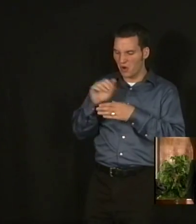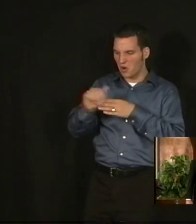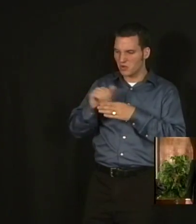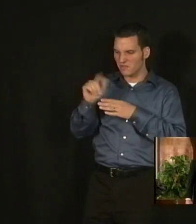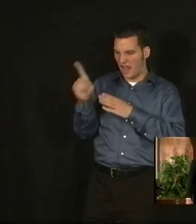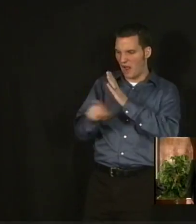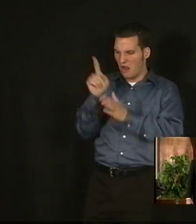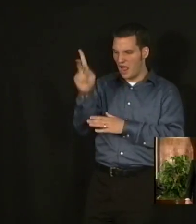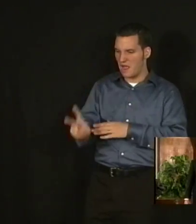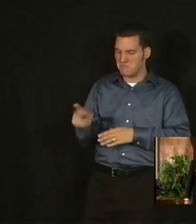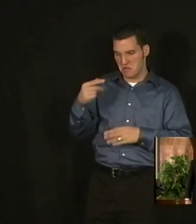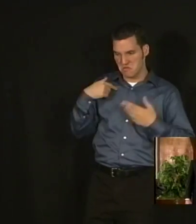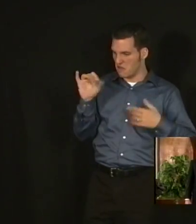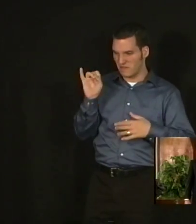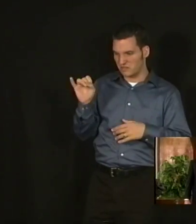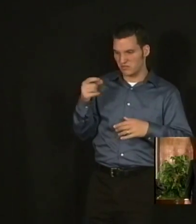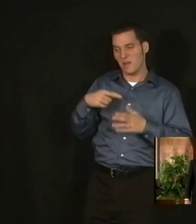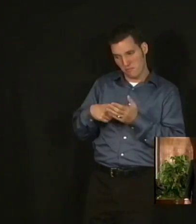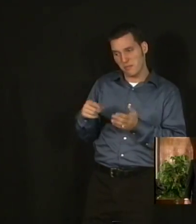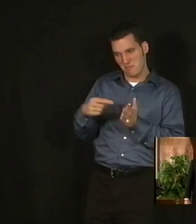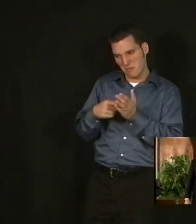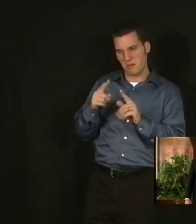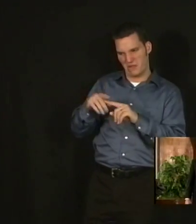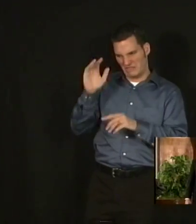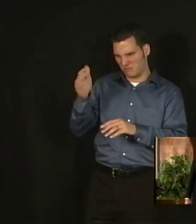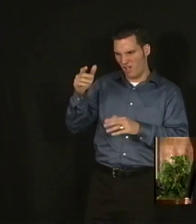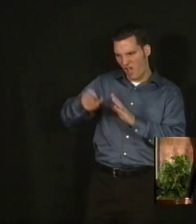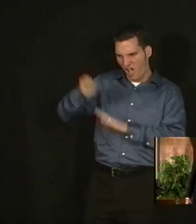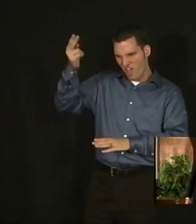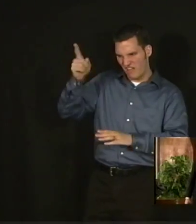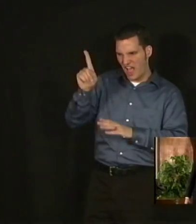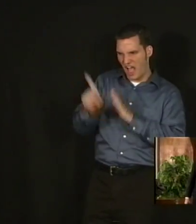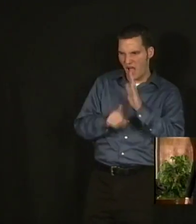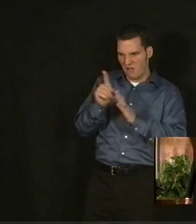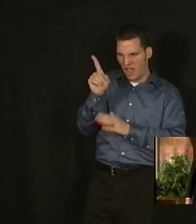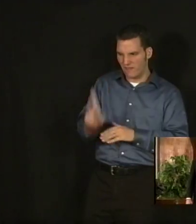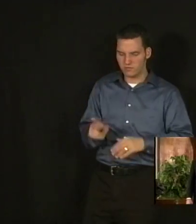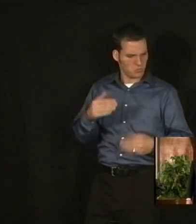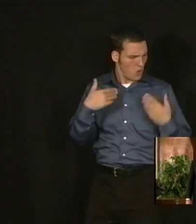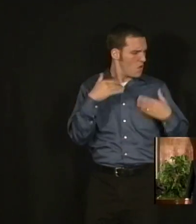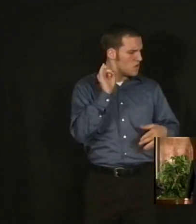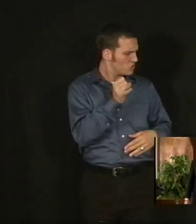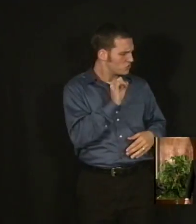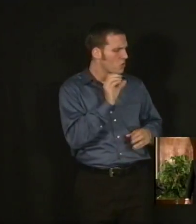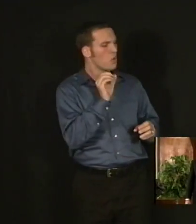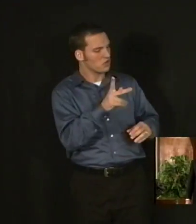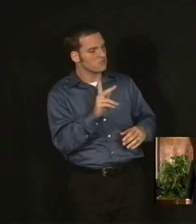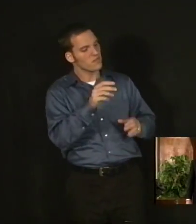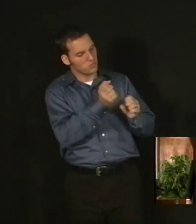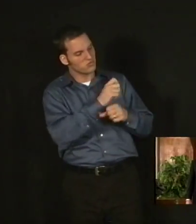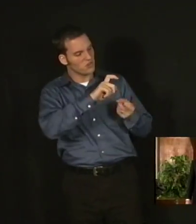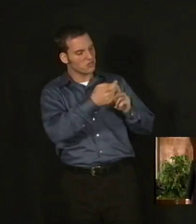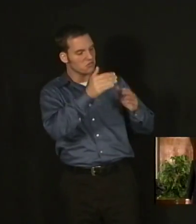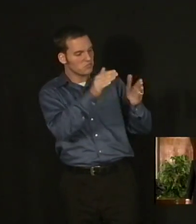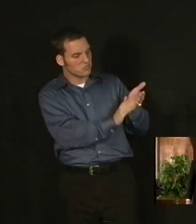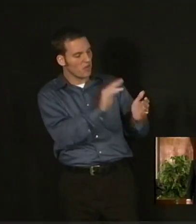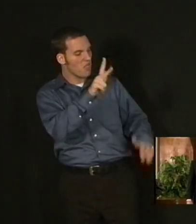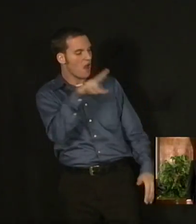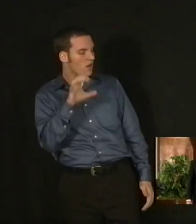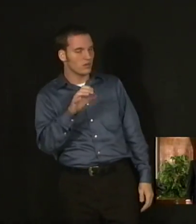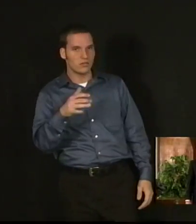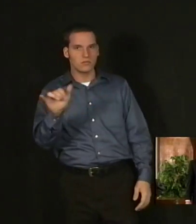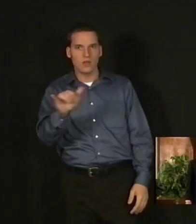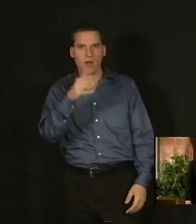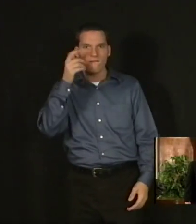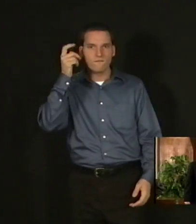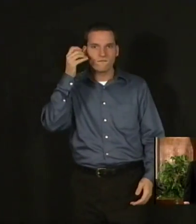insurance. I do pay my bills, and I'll pay whatever I have to, but that seems kind of high for an hour and a half, He said, oh, you don't have insurance? Okay, let's make it $300. Just like